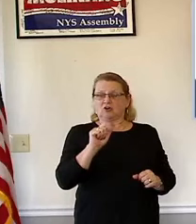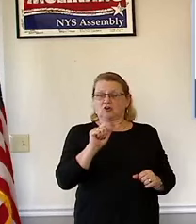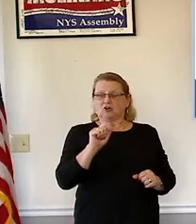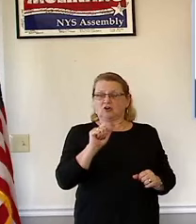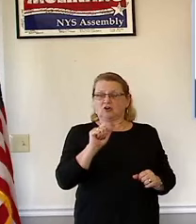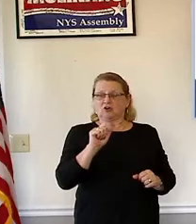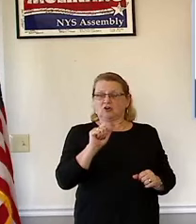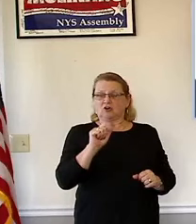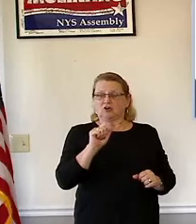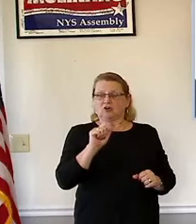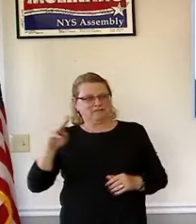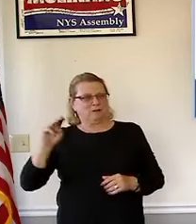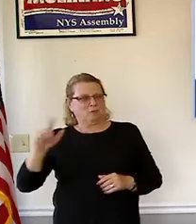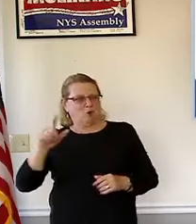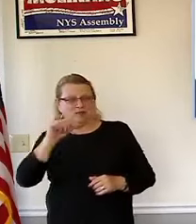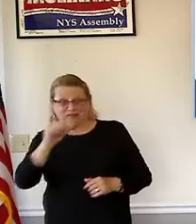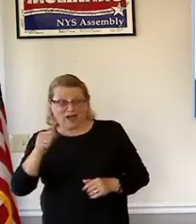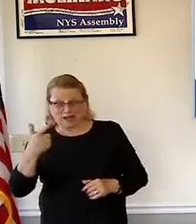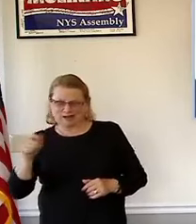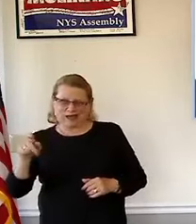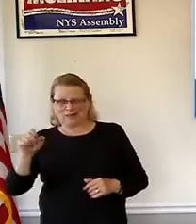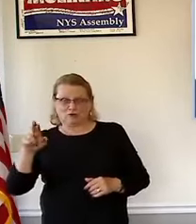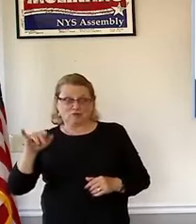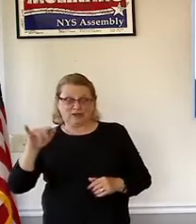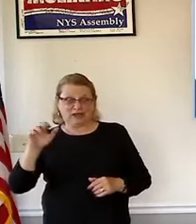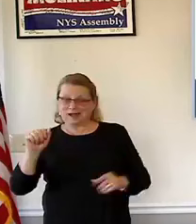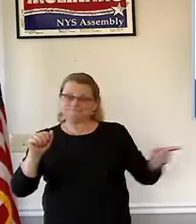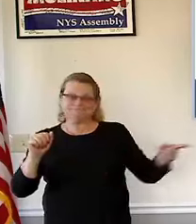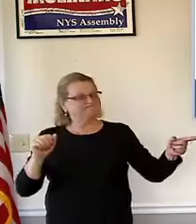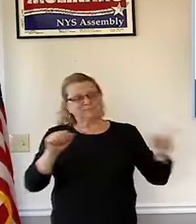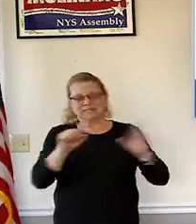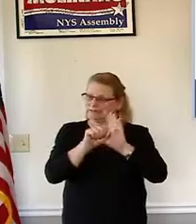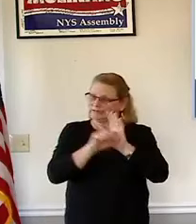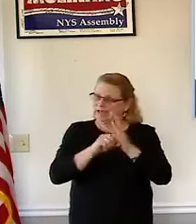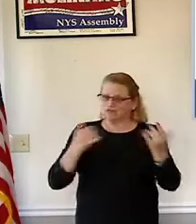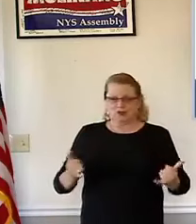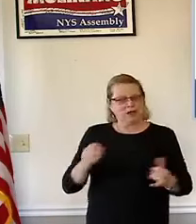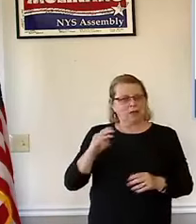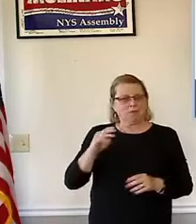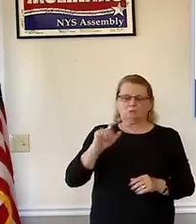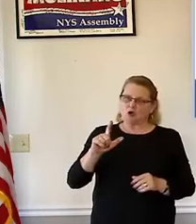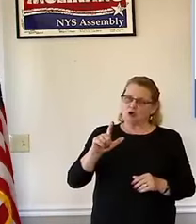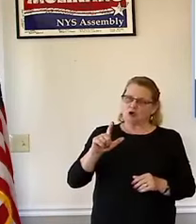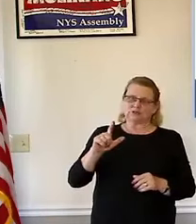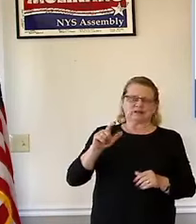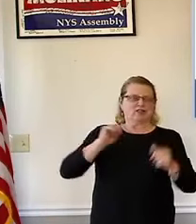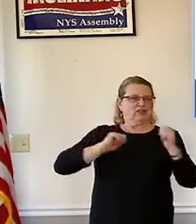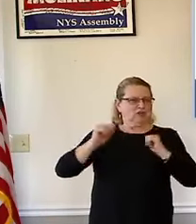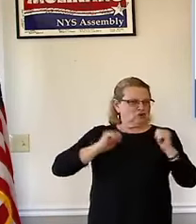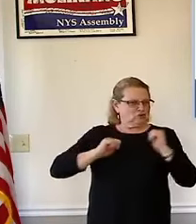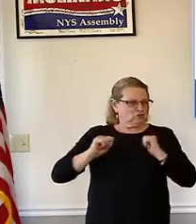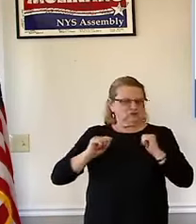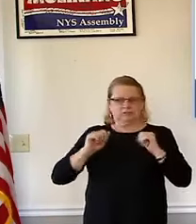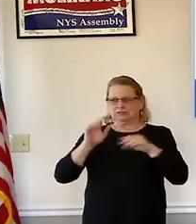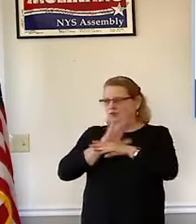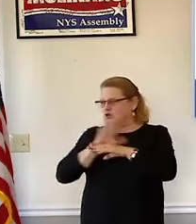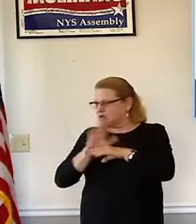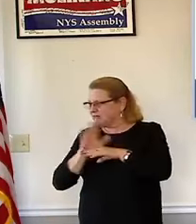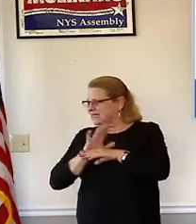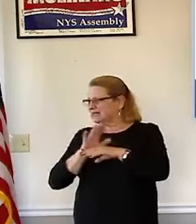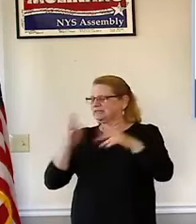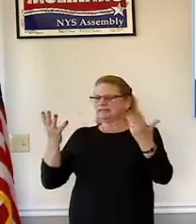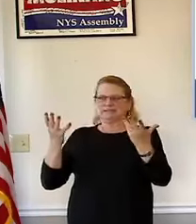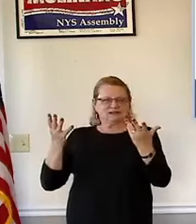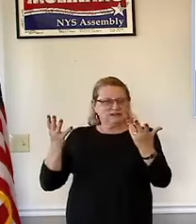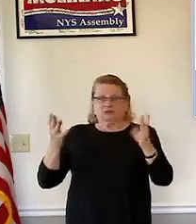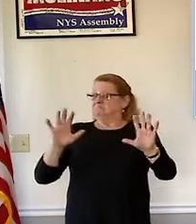state currently is treating malls, theaters, and amusement facilities the same. So as of this second,